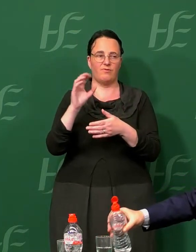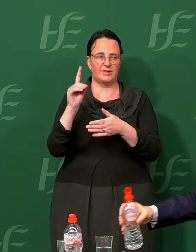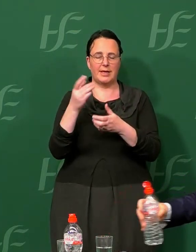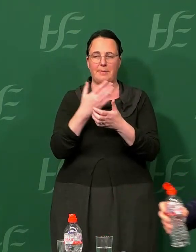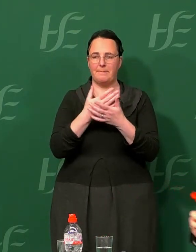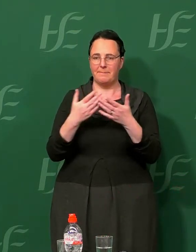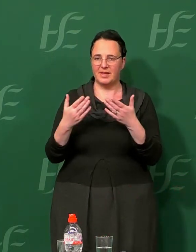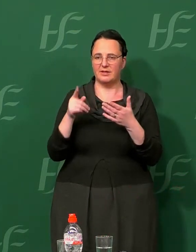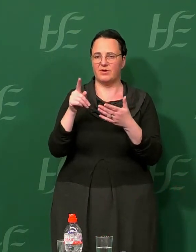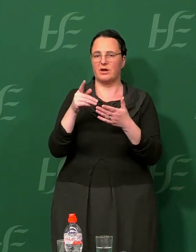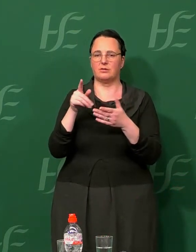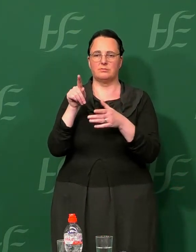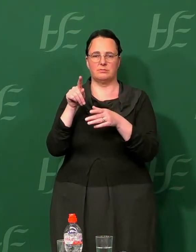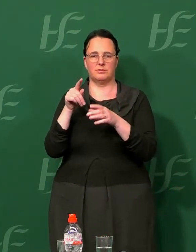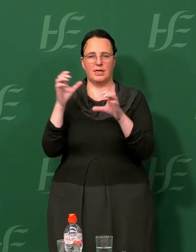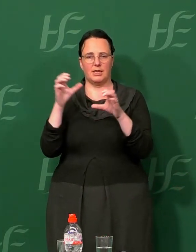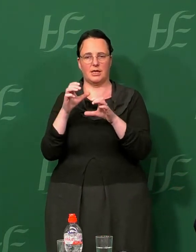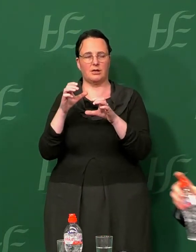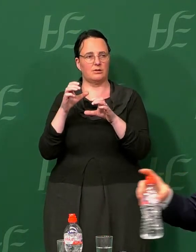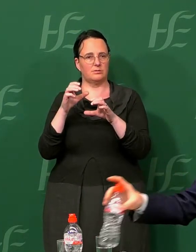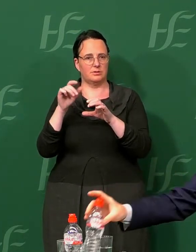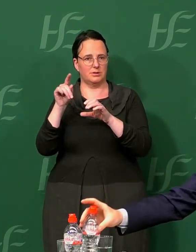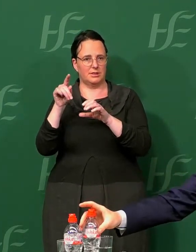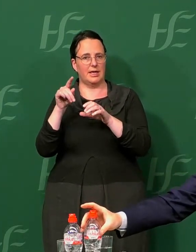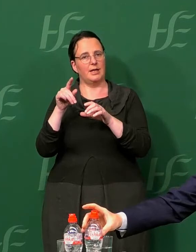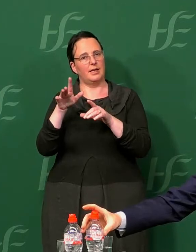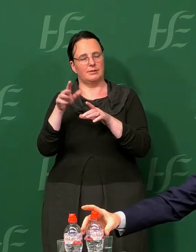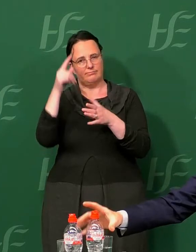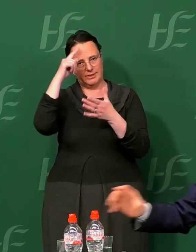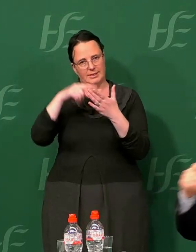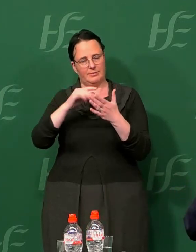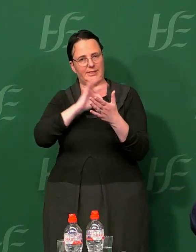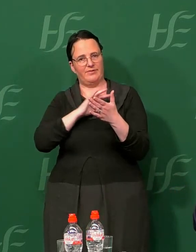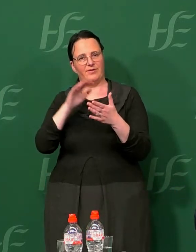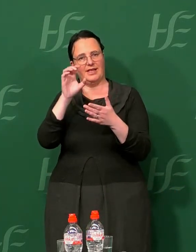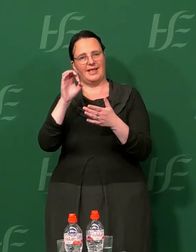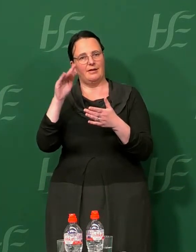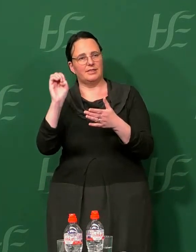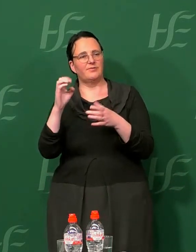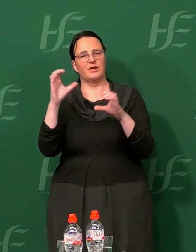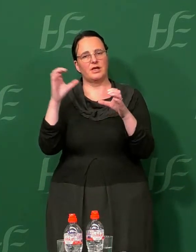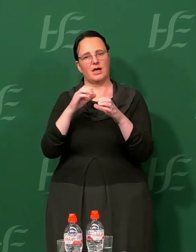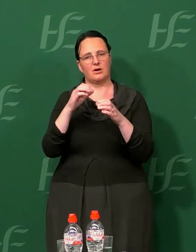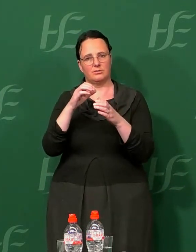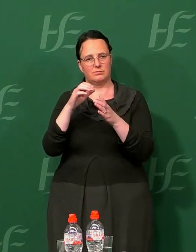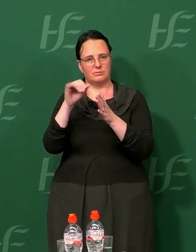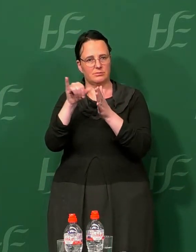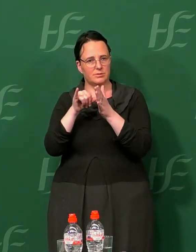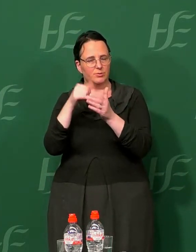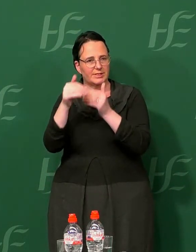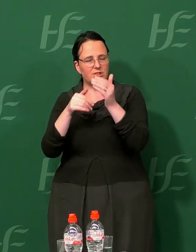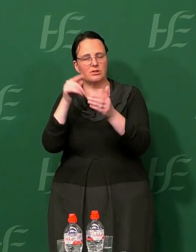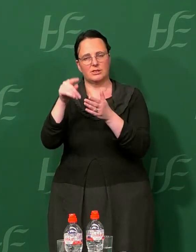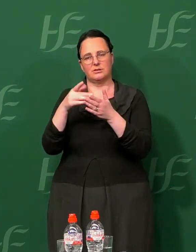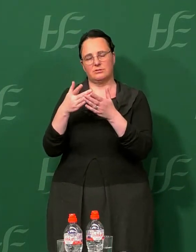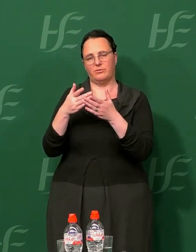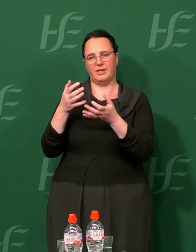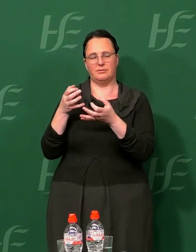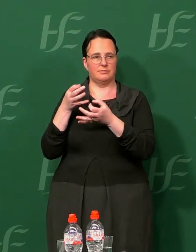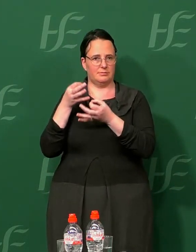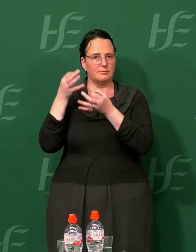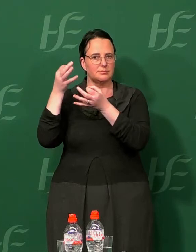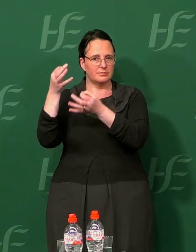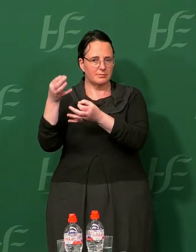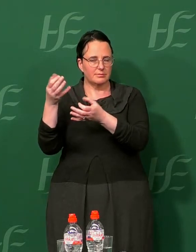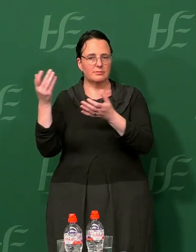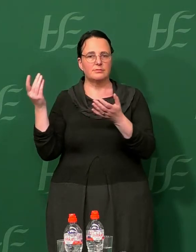elective care procedures would have been cancelled in the past few weeks. That continues to be the case. What they are doing in increasing